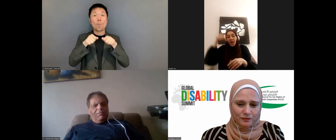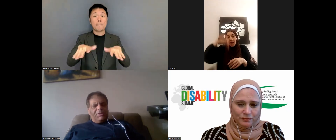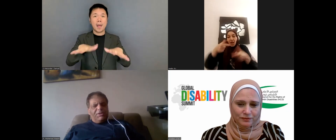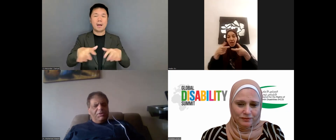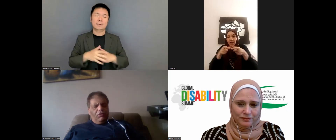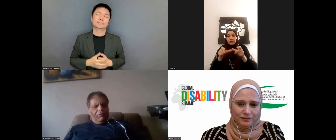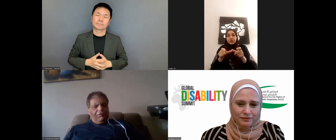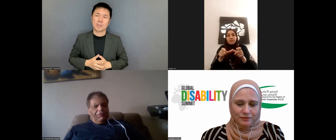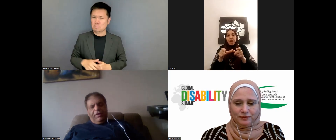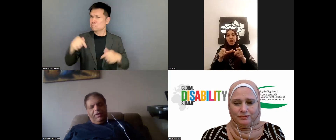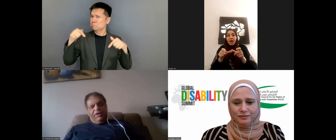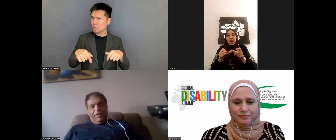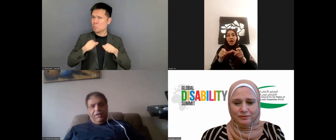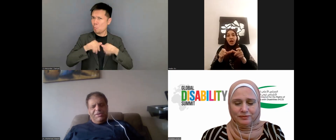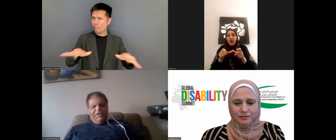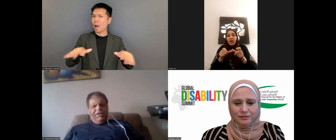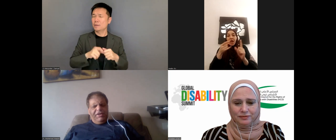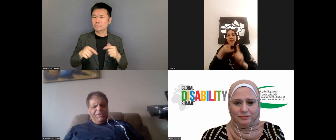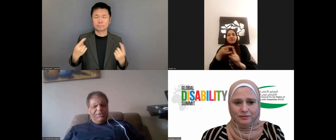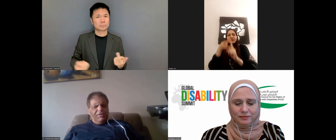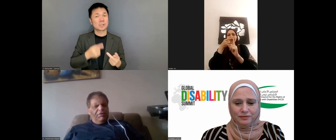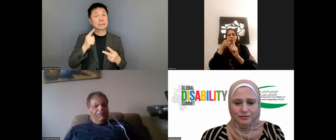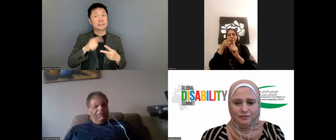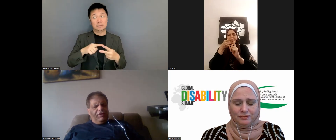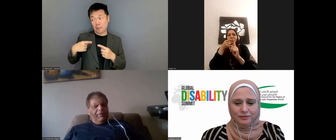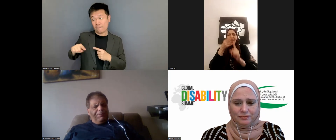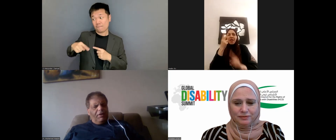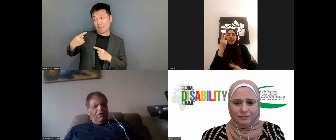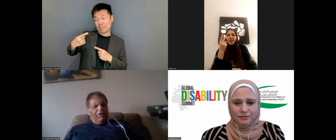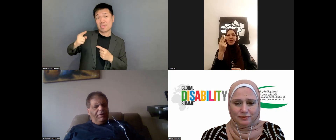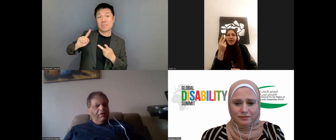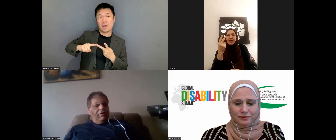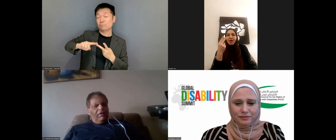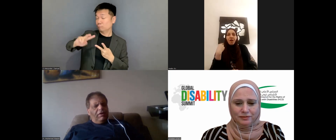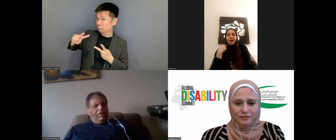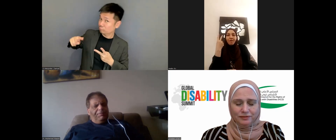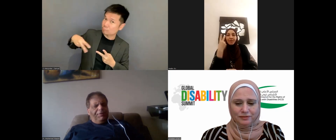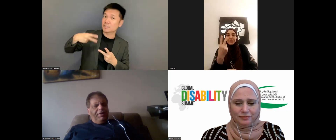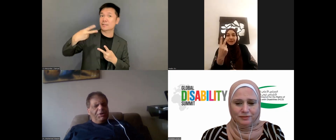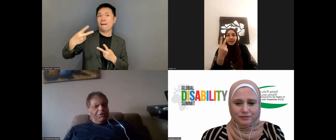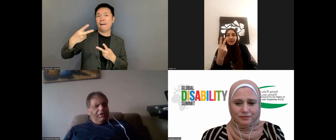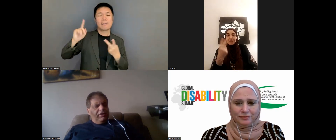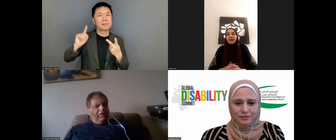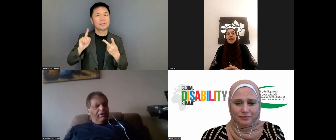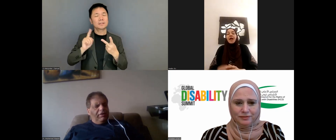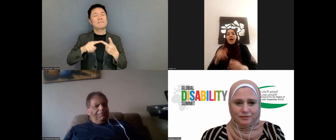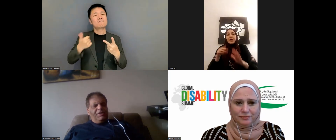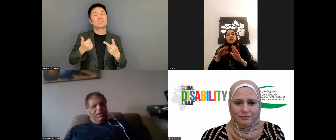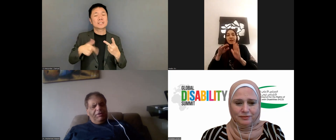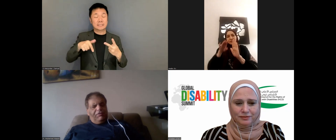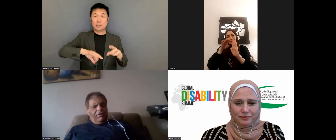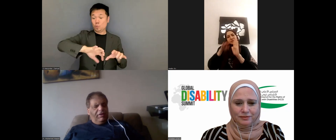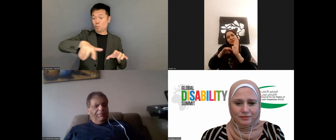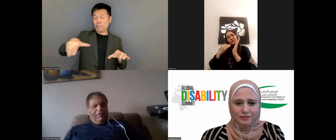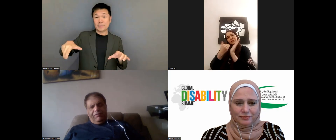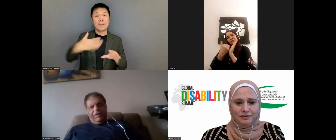comes as one of the series of our pre-regional,